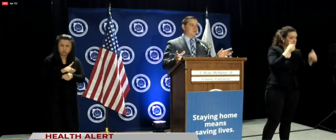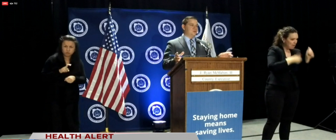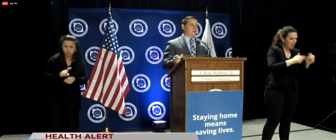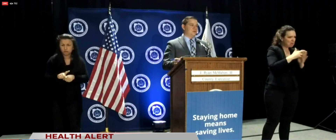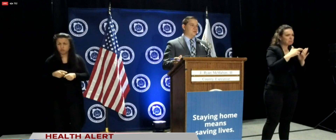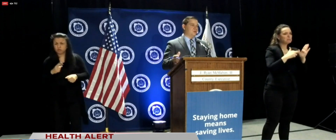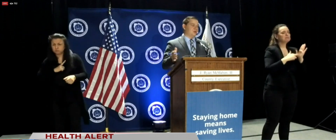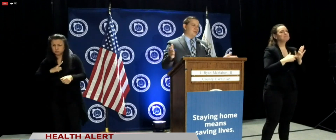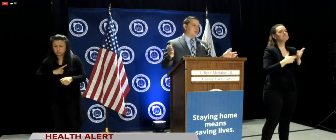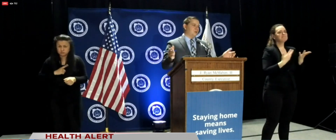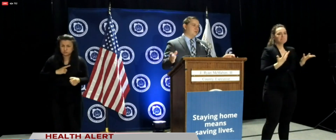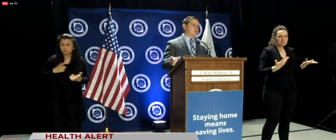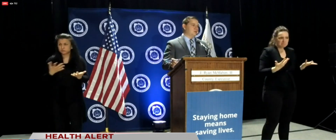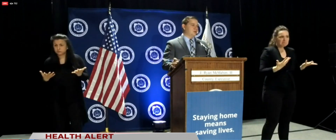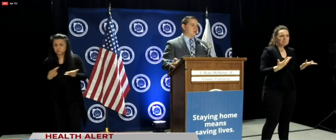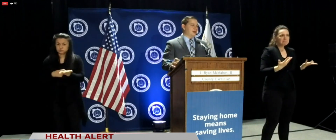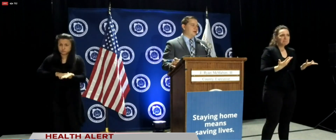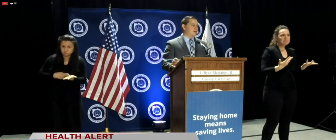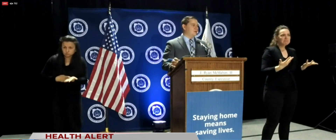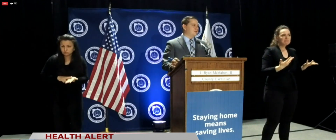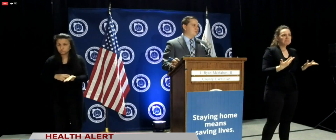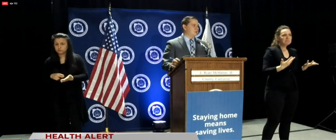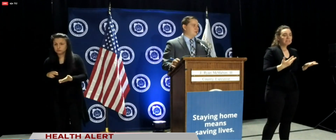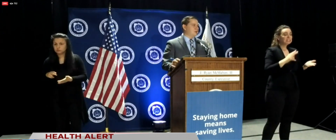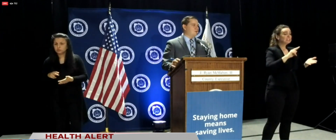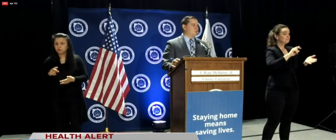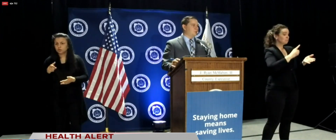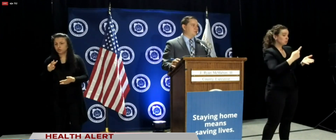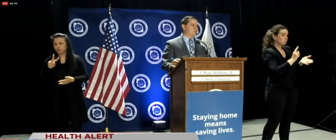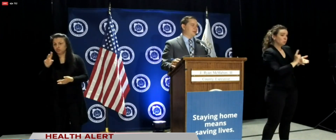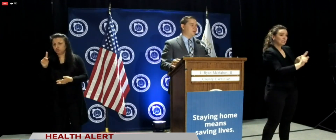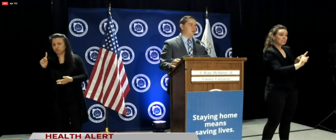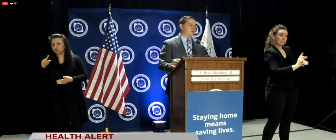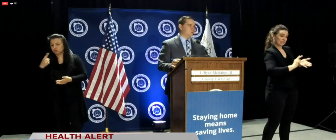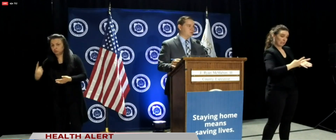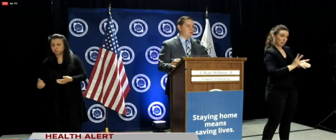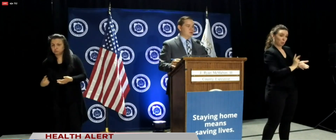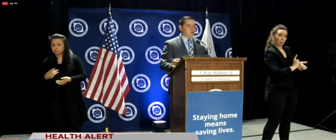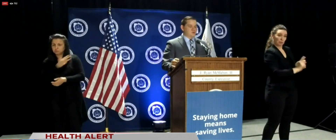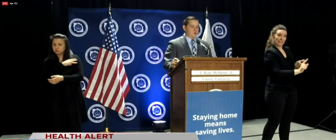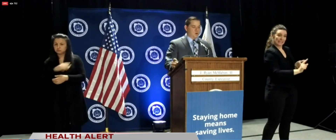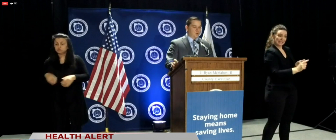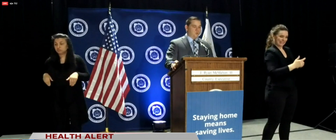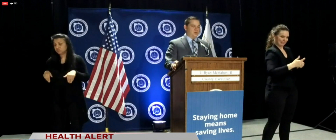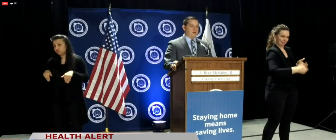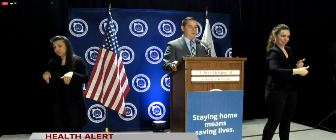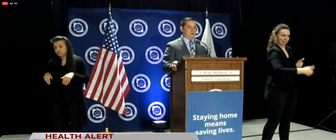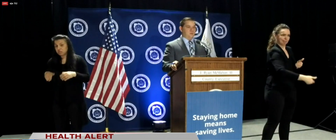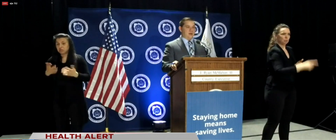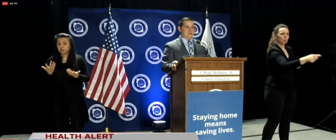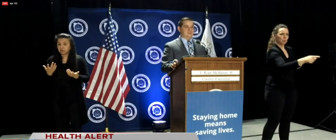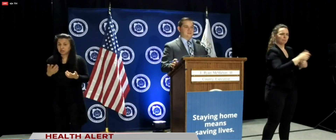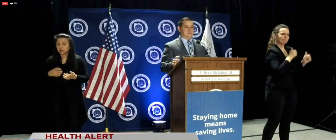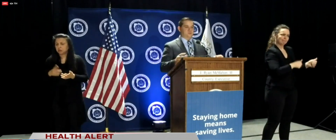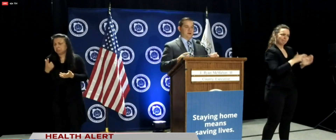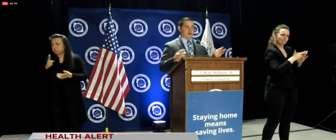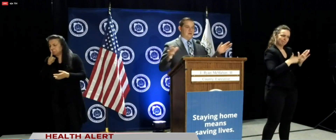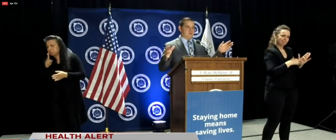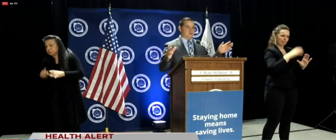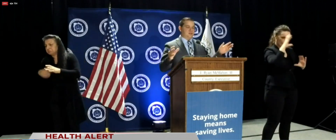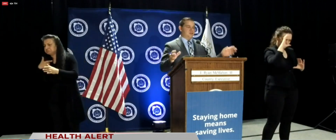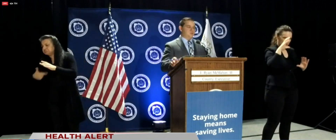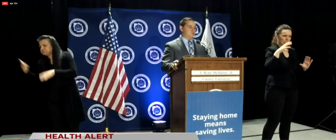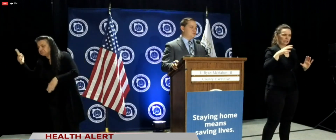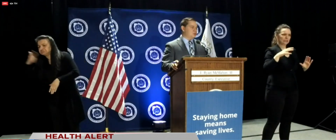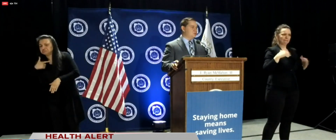getting used to it. The third week, I think we're kind of comfortable. We can't be comfortable. So we ask to spread it